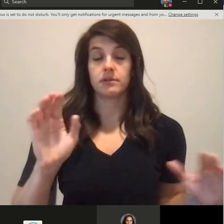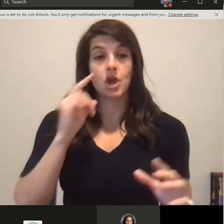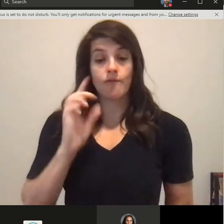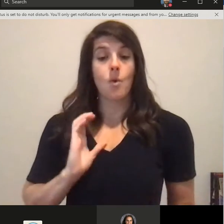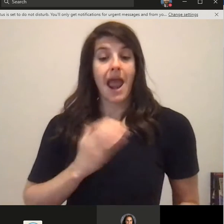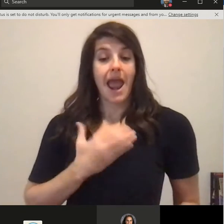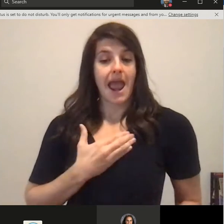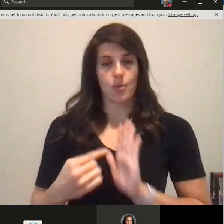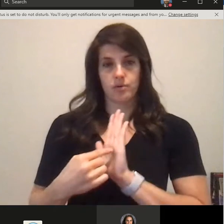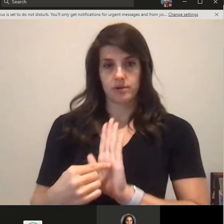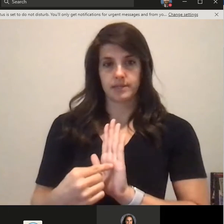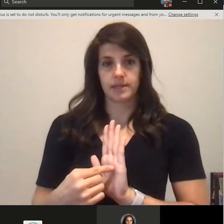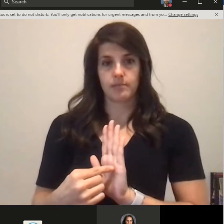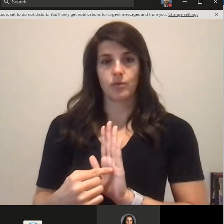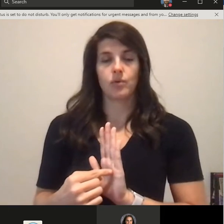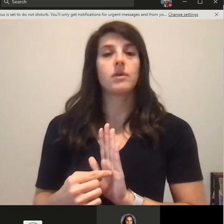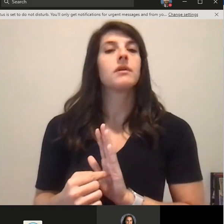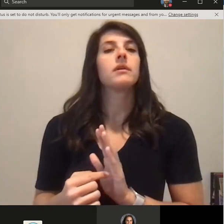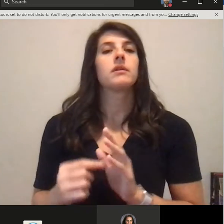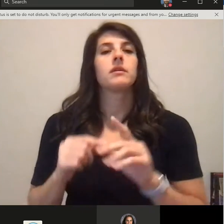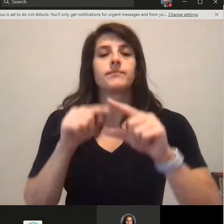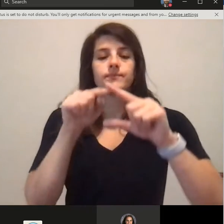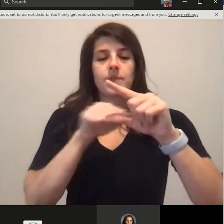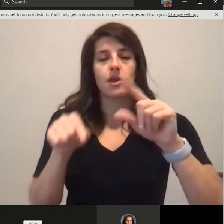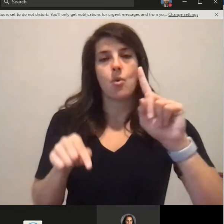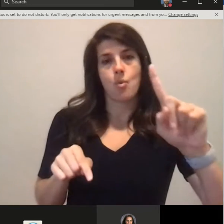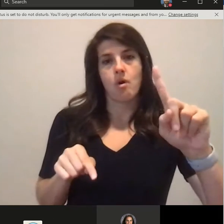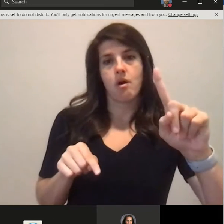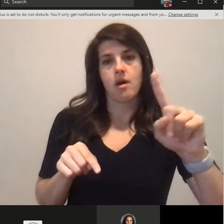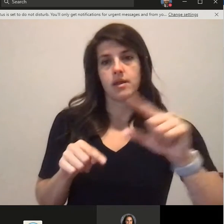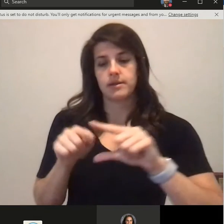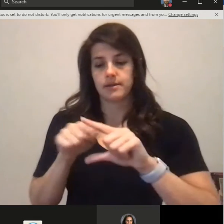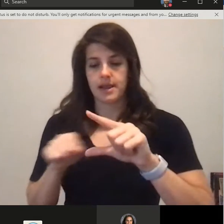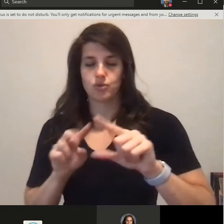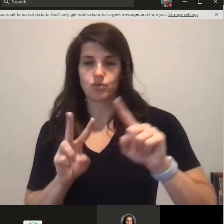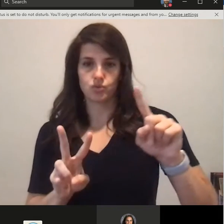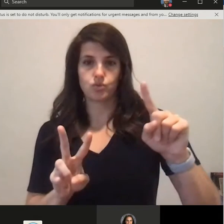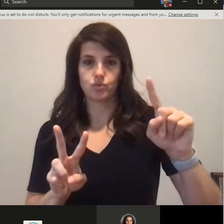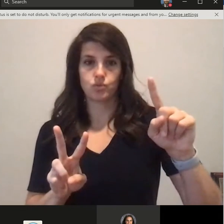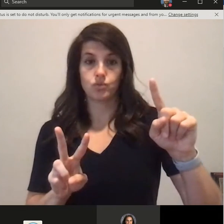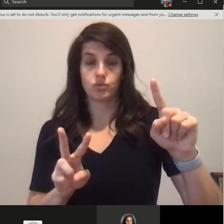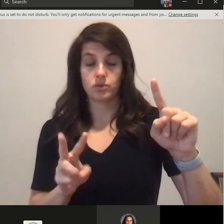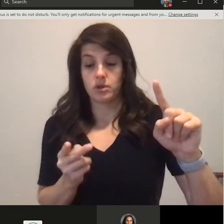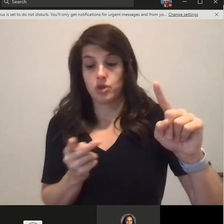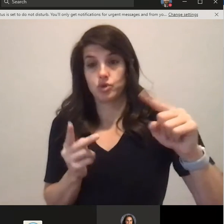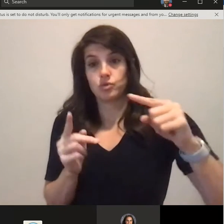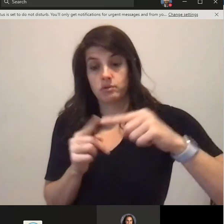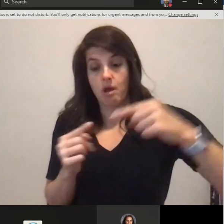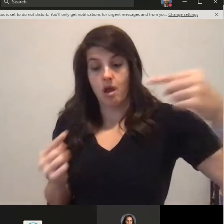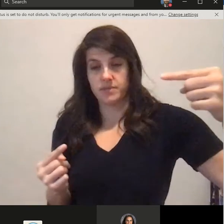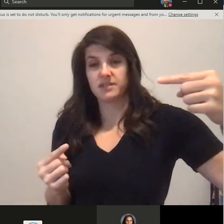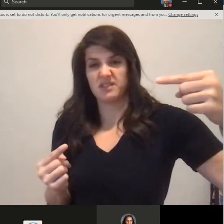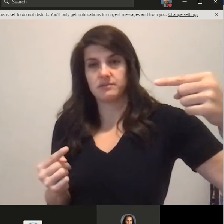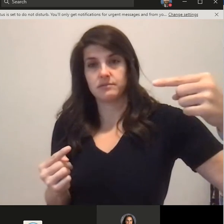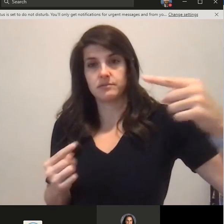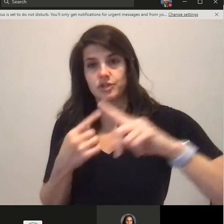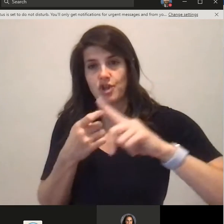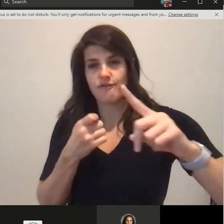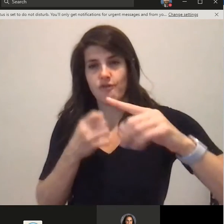1 and angle 2. They are alternates on other sides of the transversal.